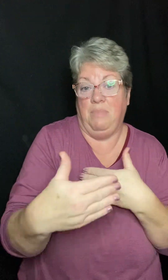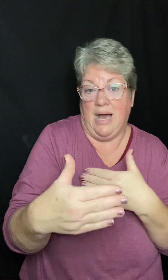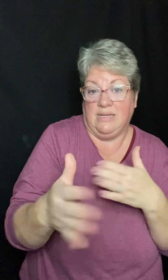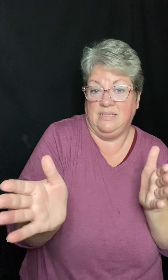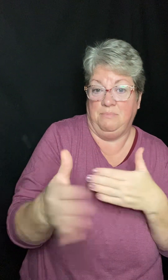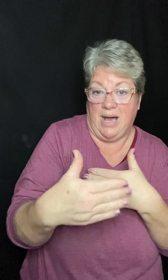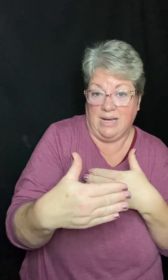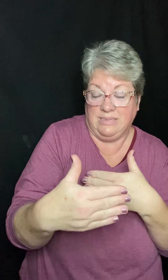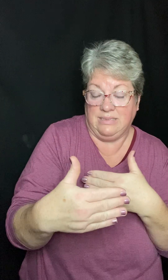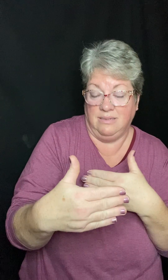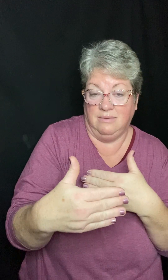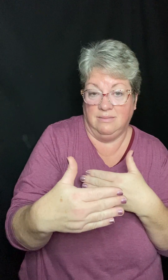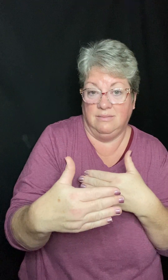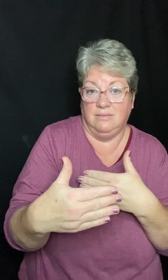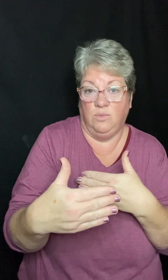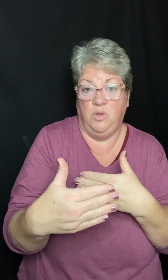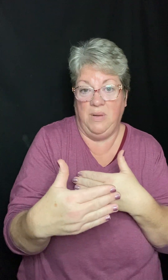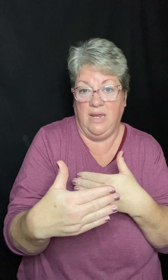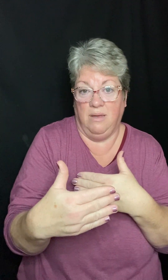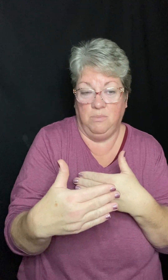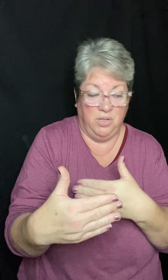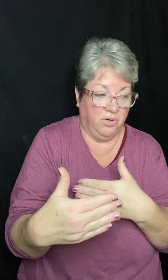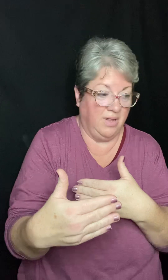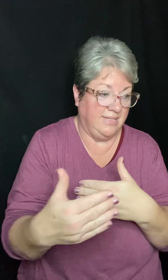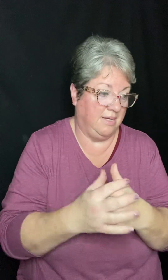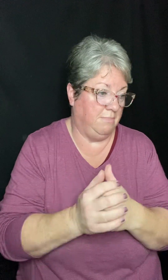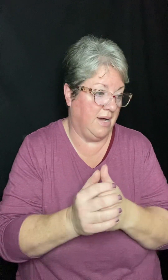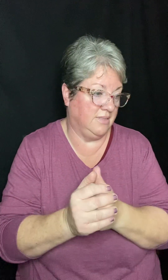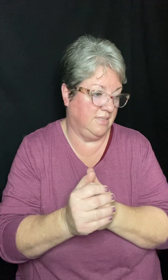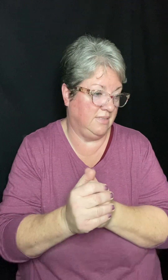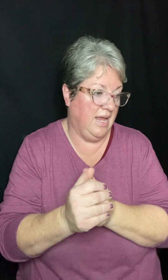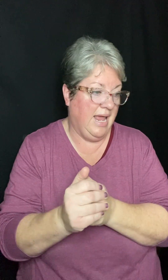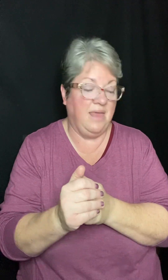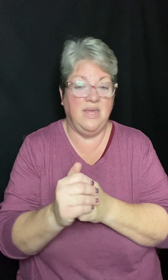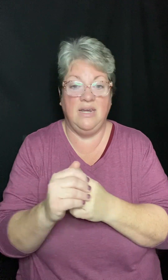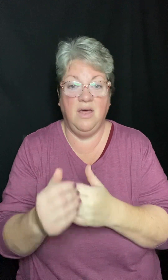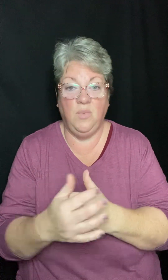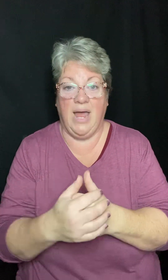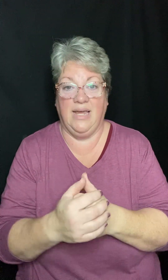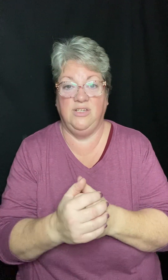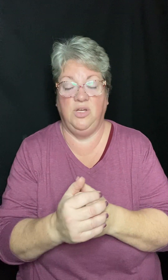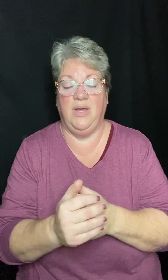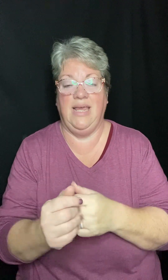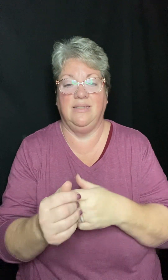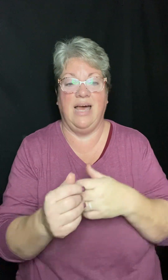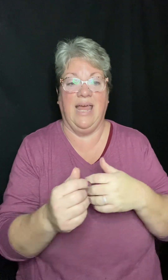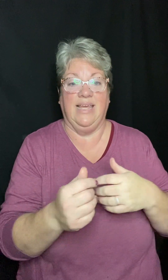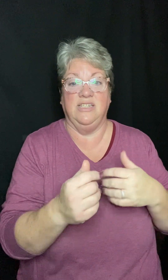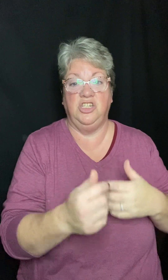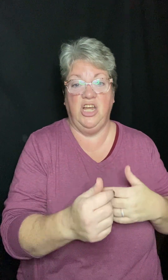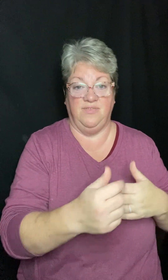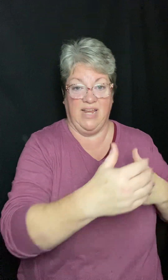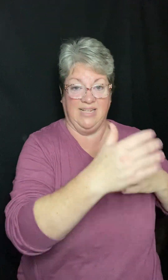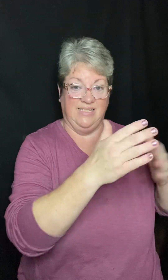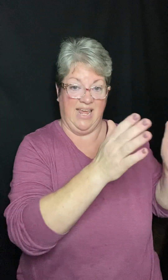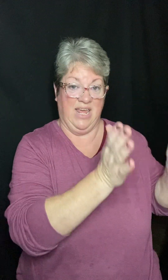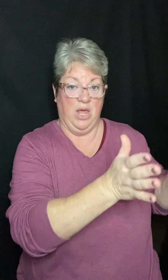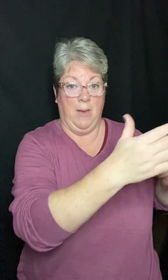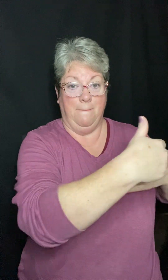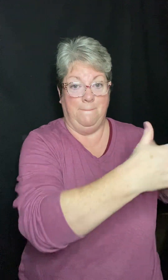box, box would be pluralizing boxes. And then another way I could do it is I can shift. I can say